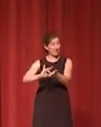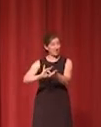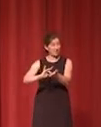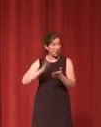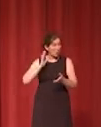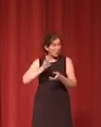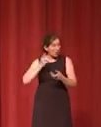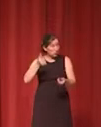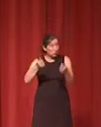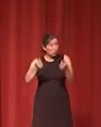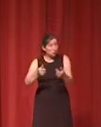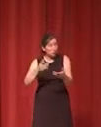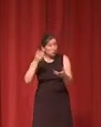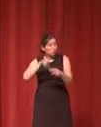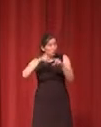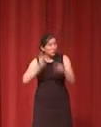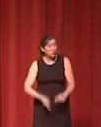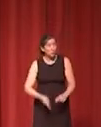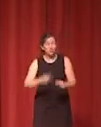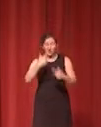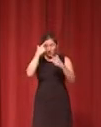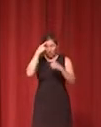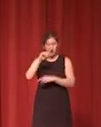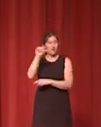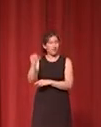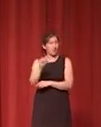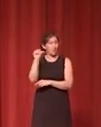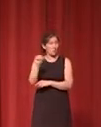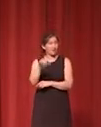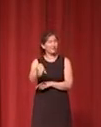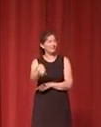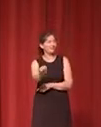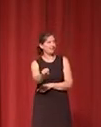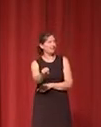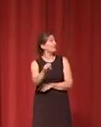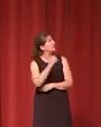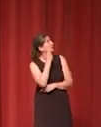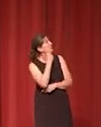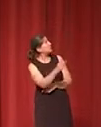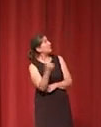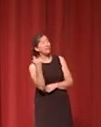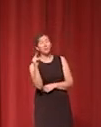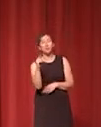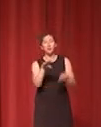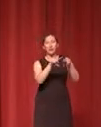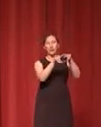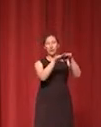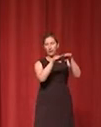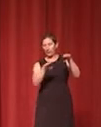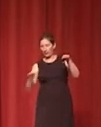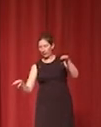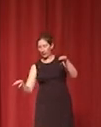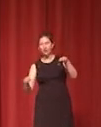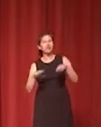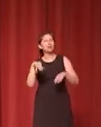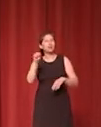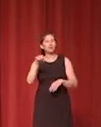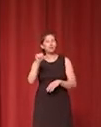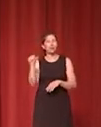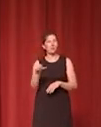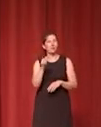here this drop in this green line shows the decline in amyloid by the end of the study. Next